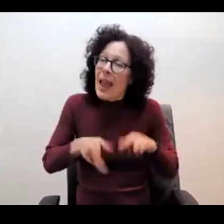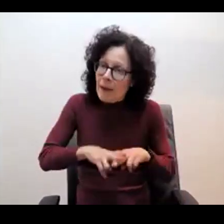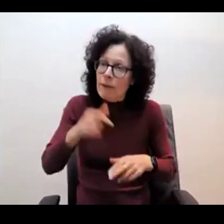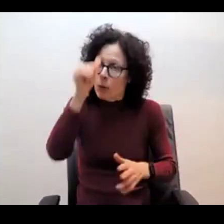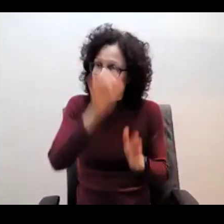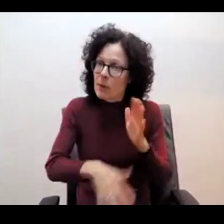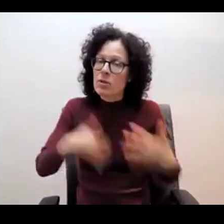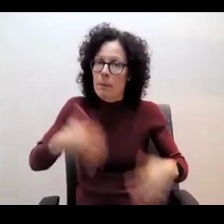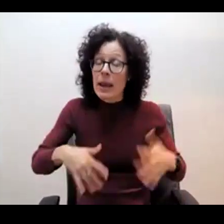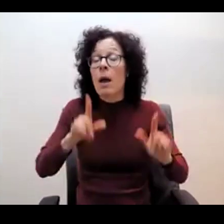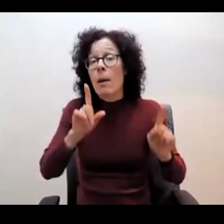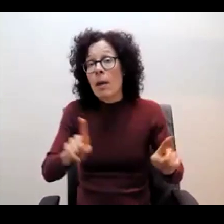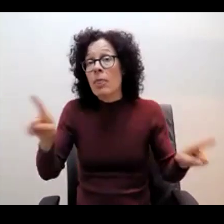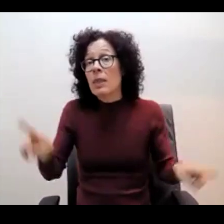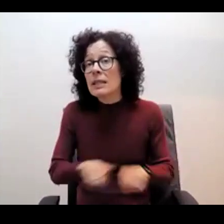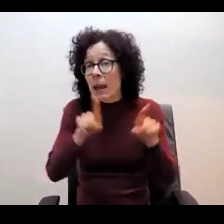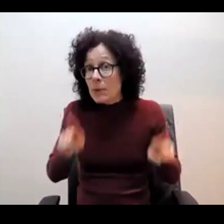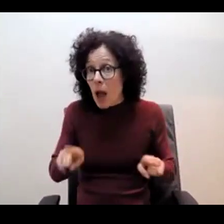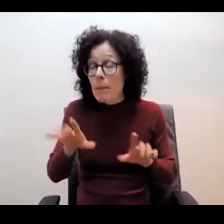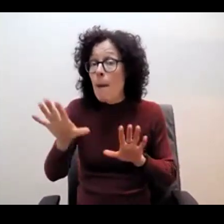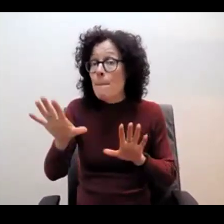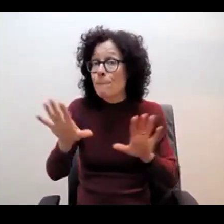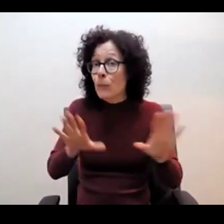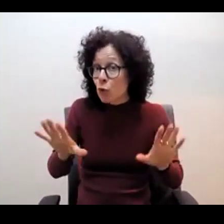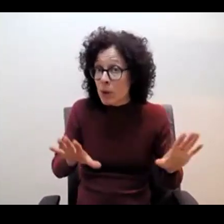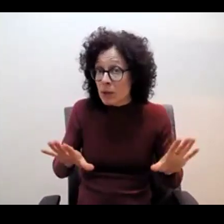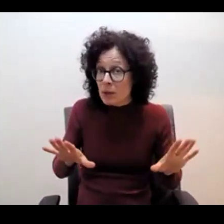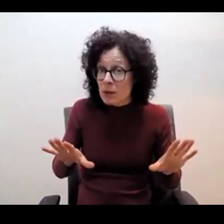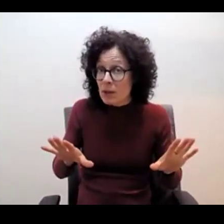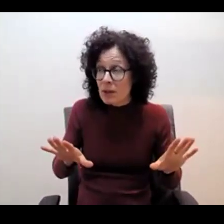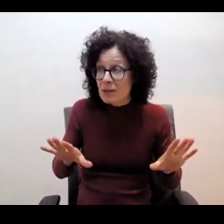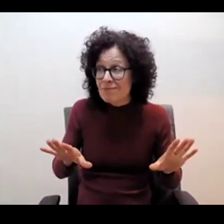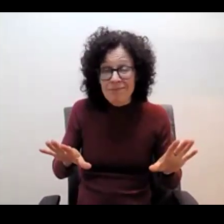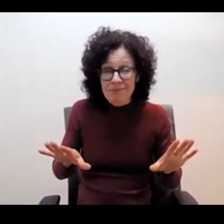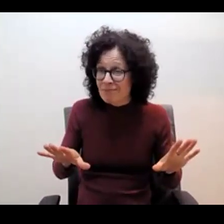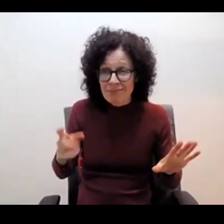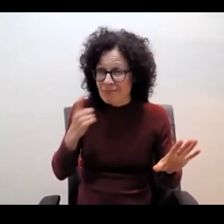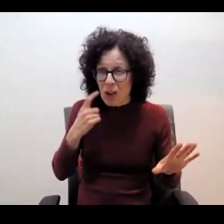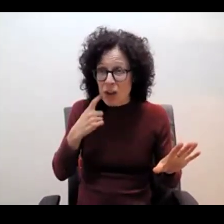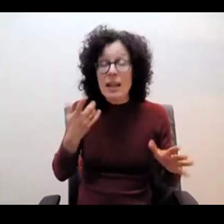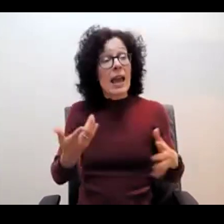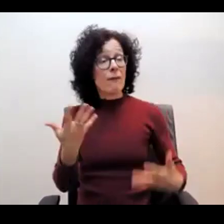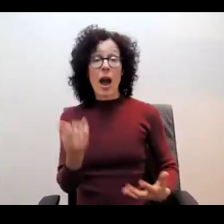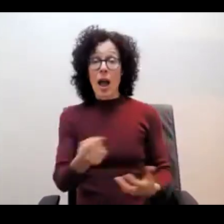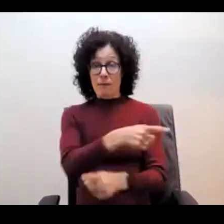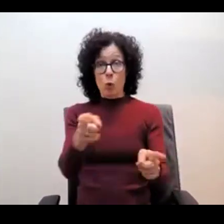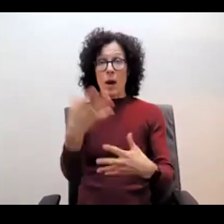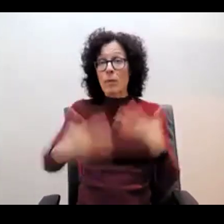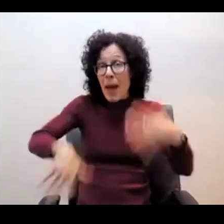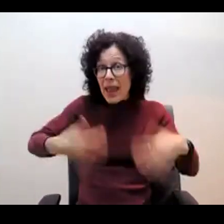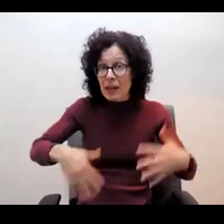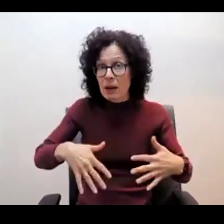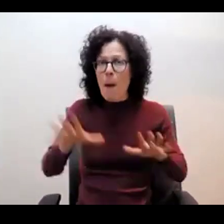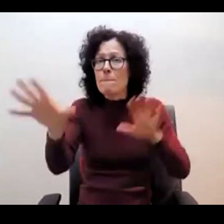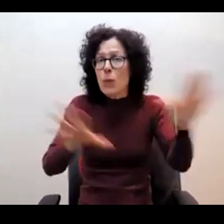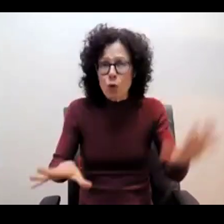At the same time, movement might be a little of a stretch as well. Like you're in pain, perhaps movement is the last